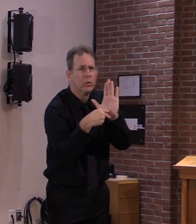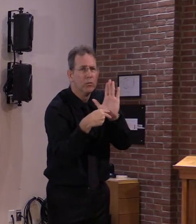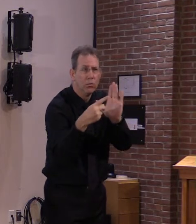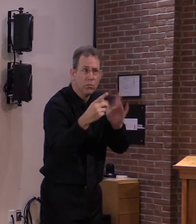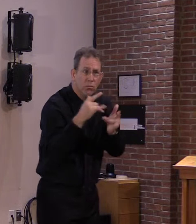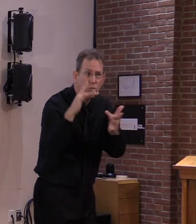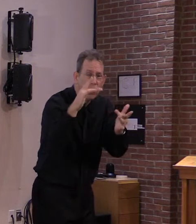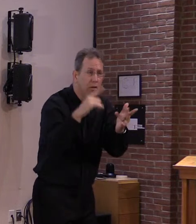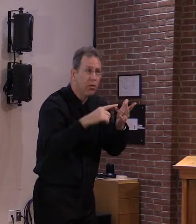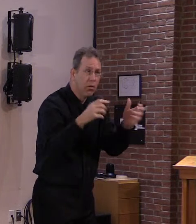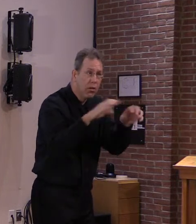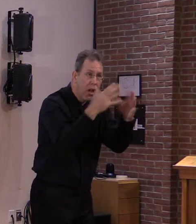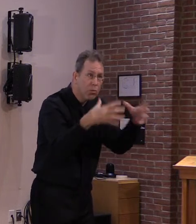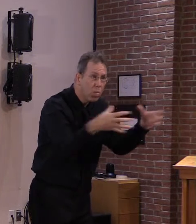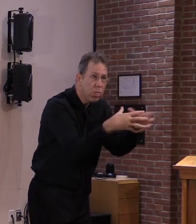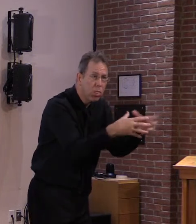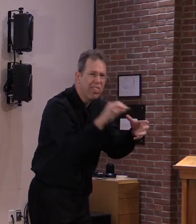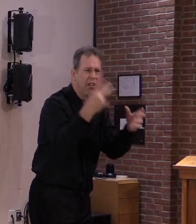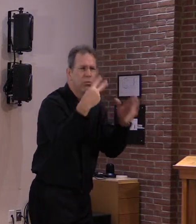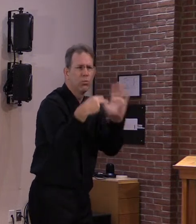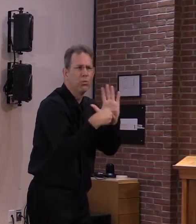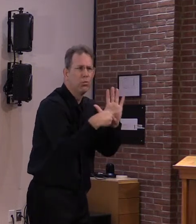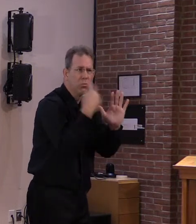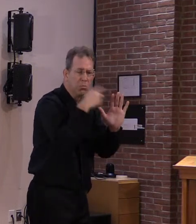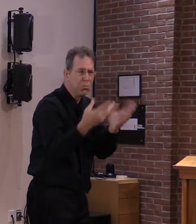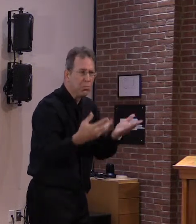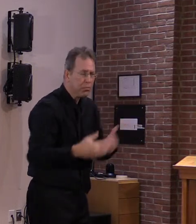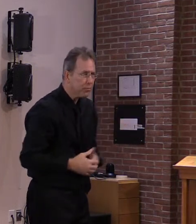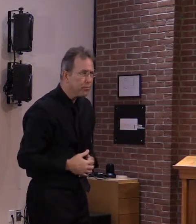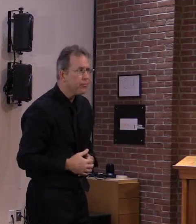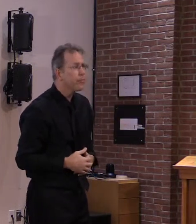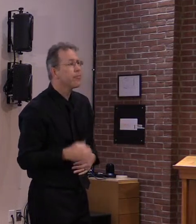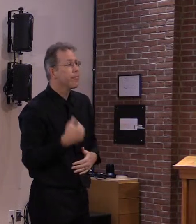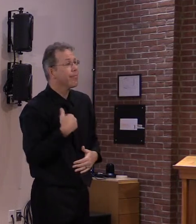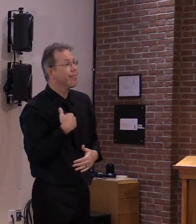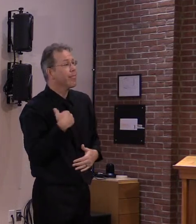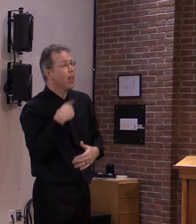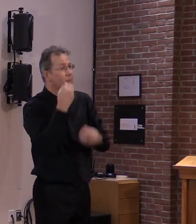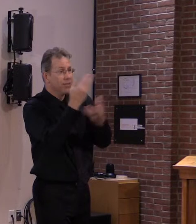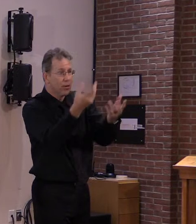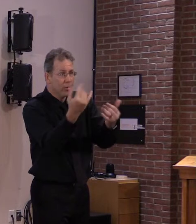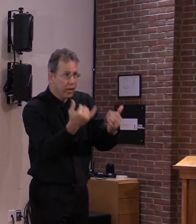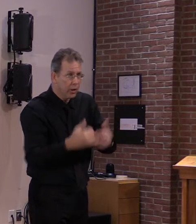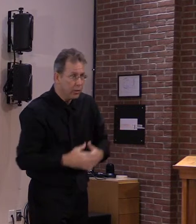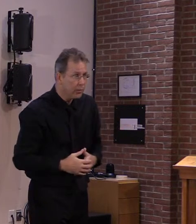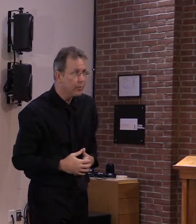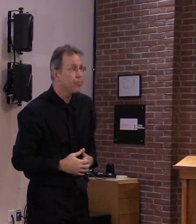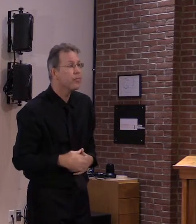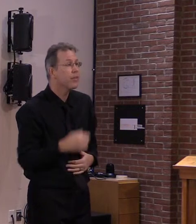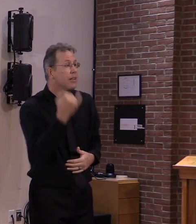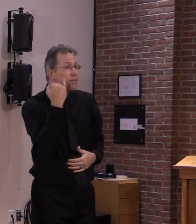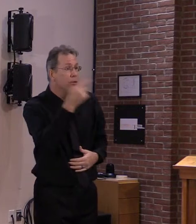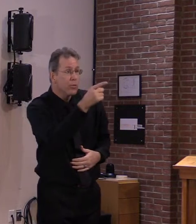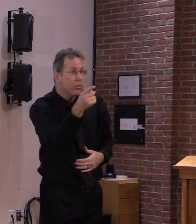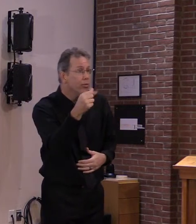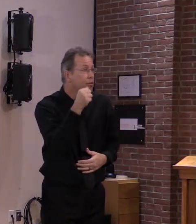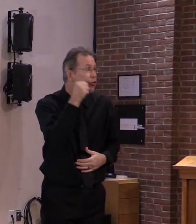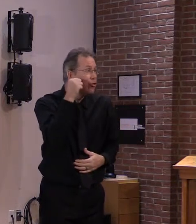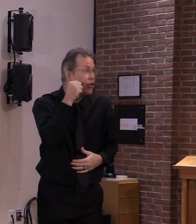to do. And of course, airports, as we've seen, have been at their busiest since the